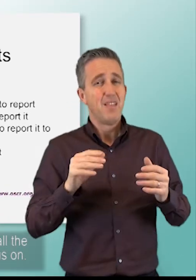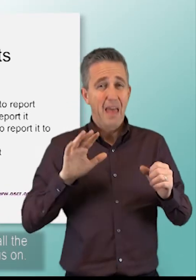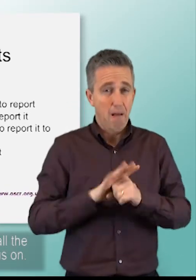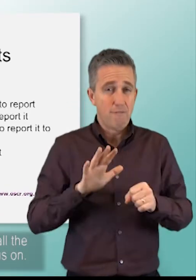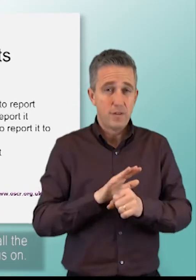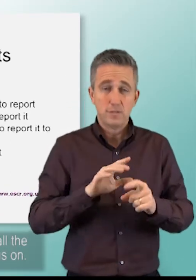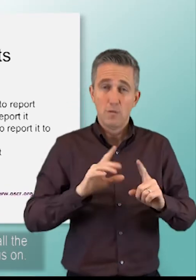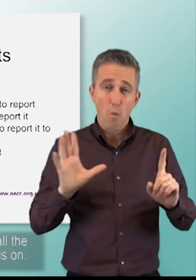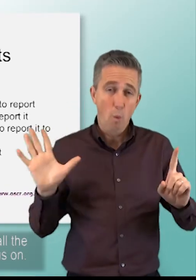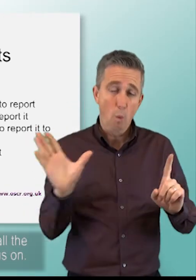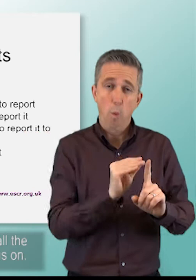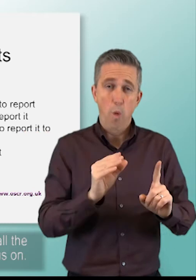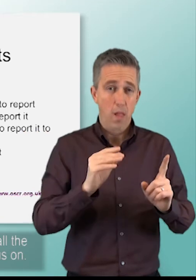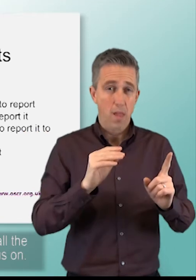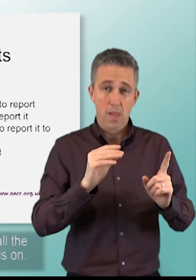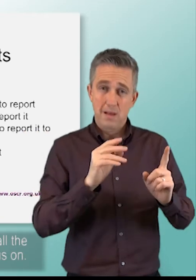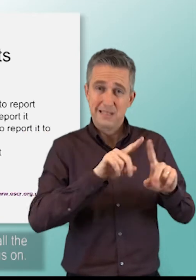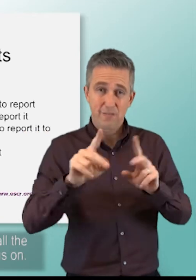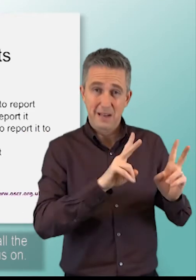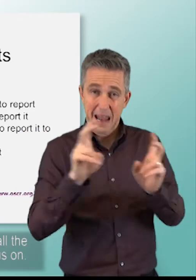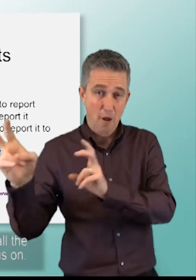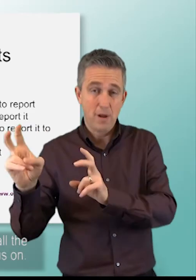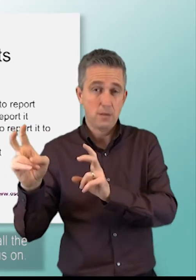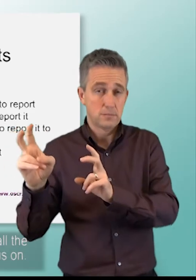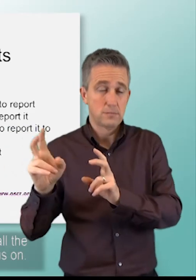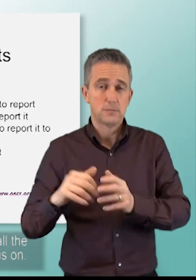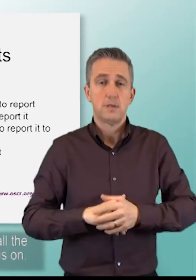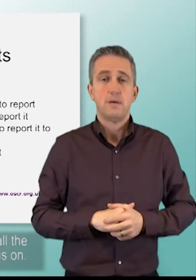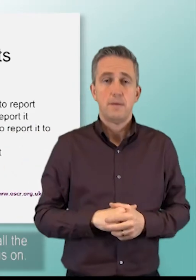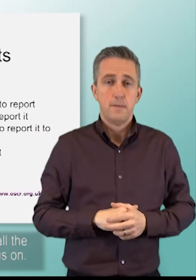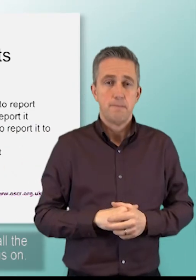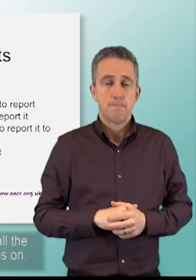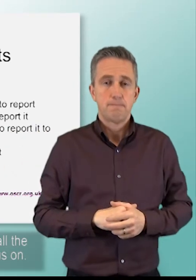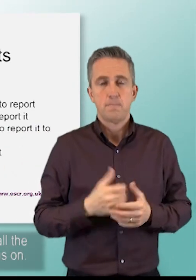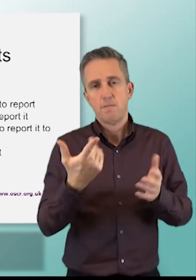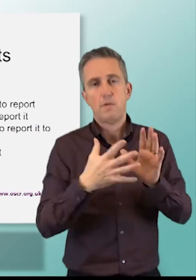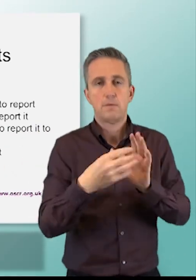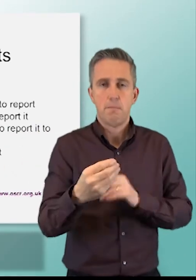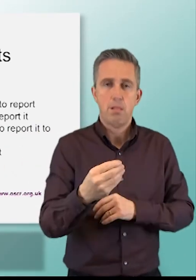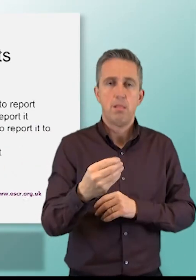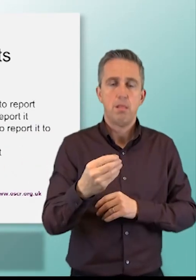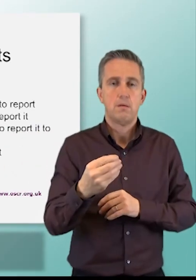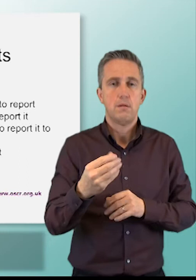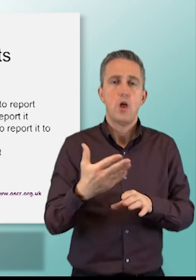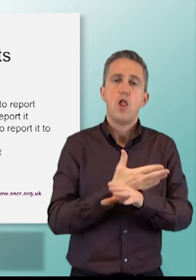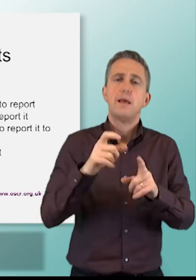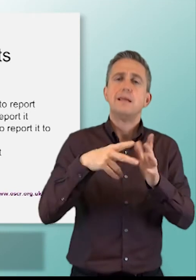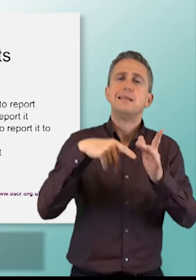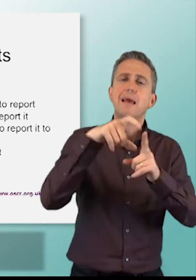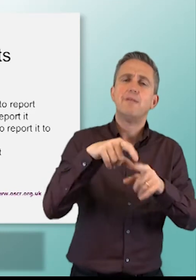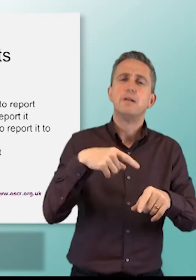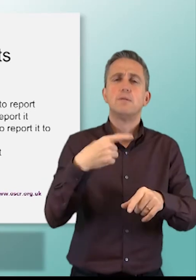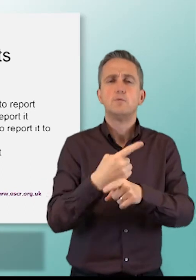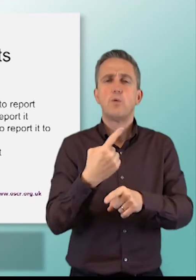time. But that's over all the different areas that we ask people to notify us on. And for instance, what David was